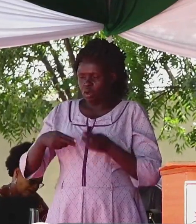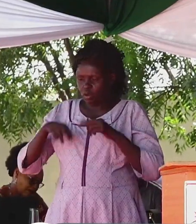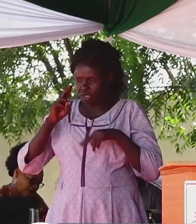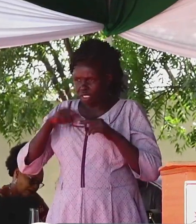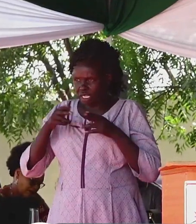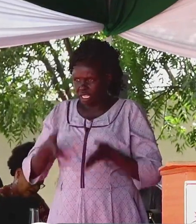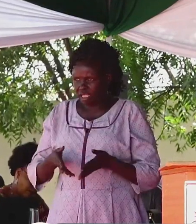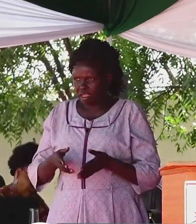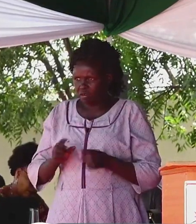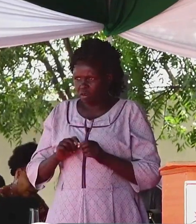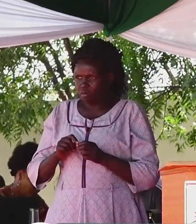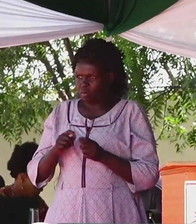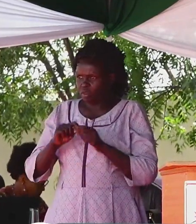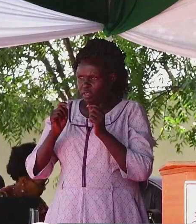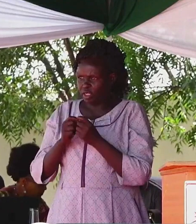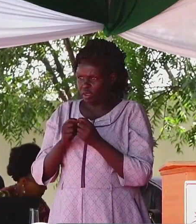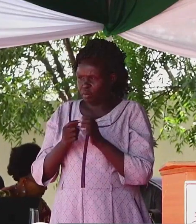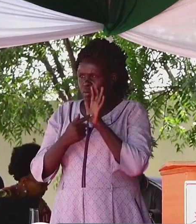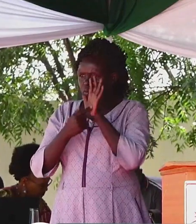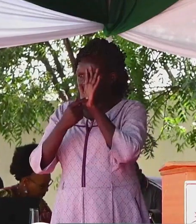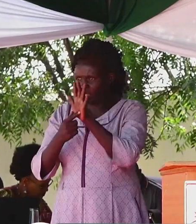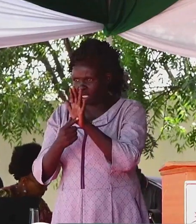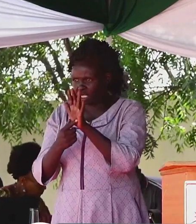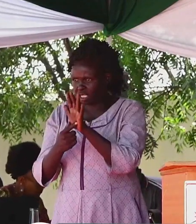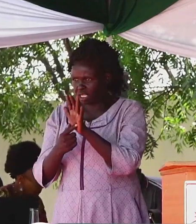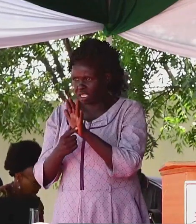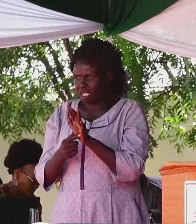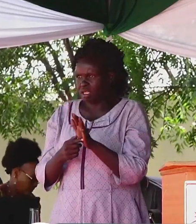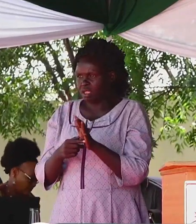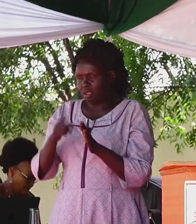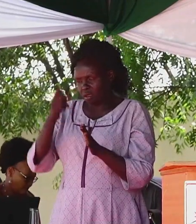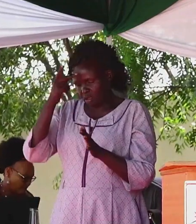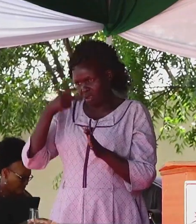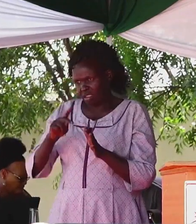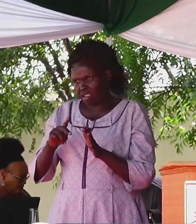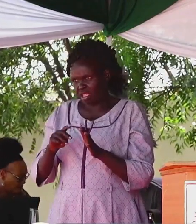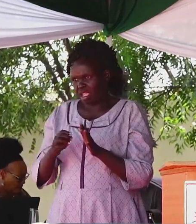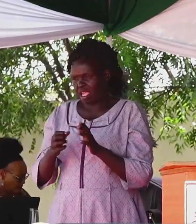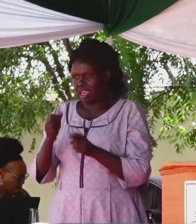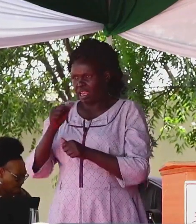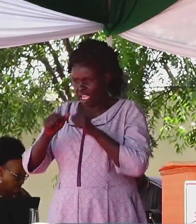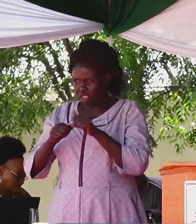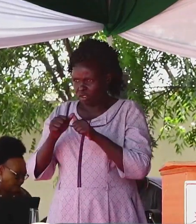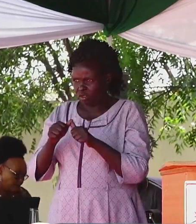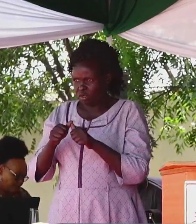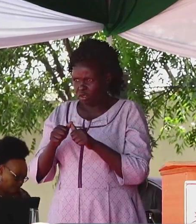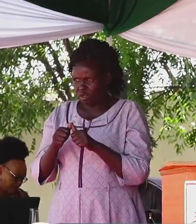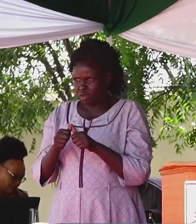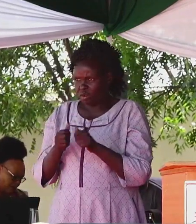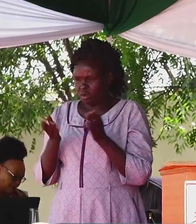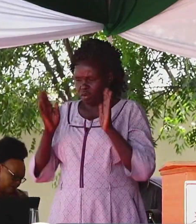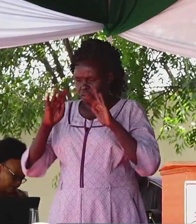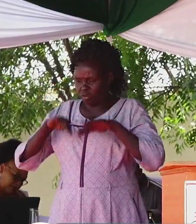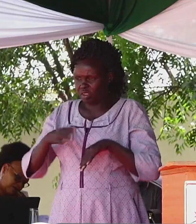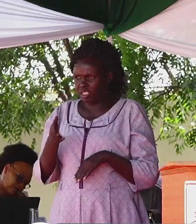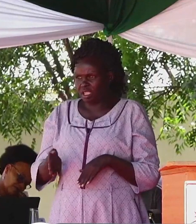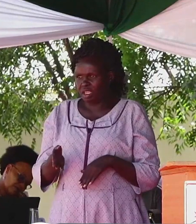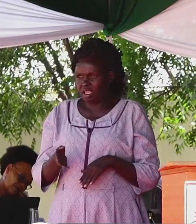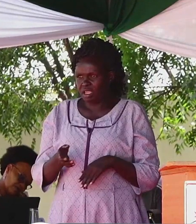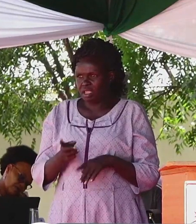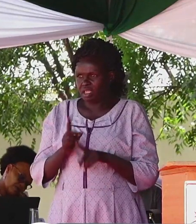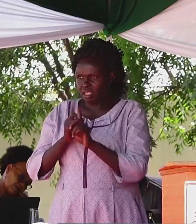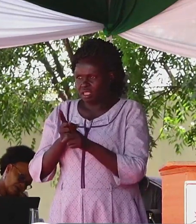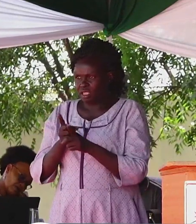and evidence to action. The conference delegates are cognizant